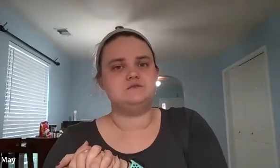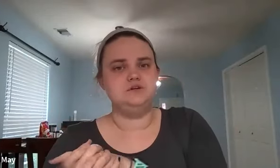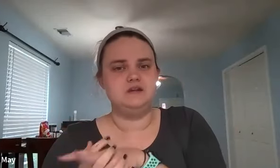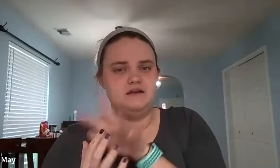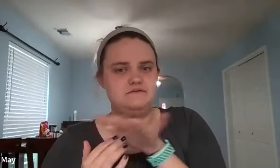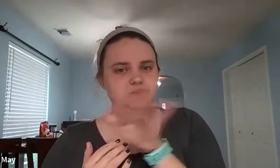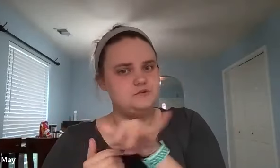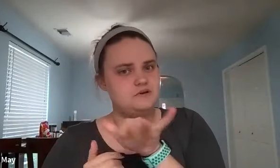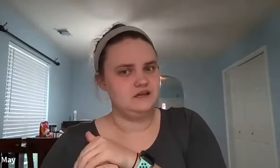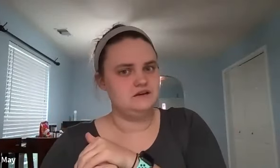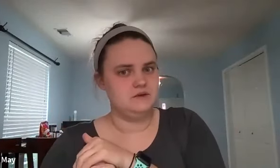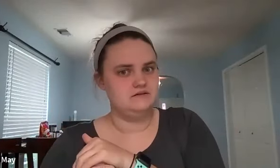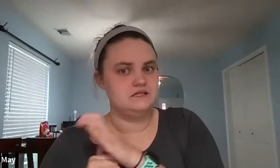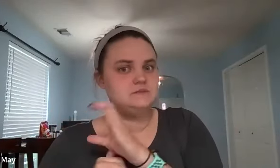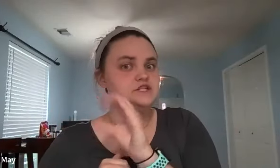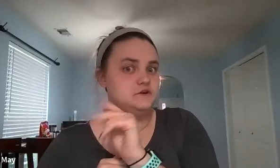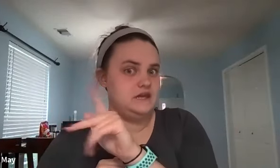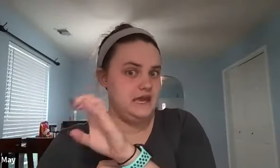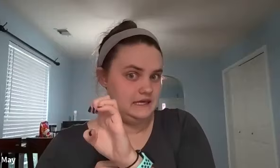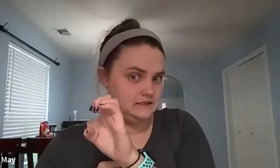when you would have that fingerspell again come in, especially for cake.